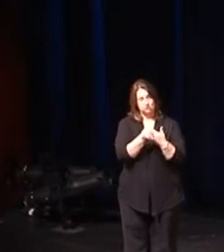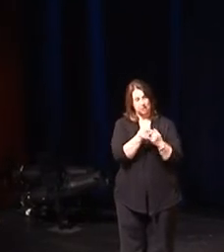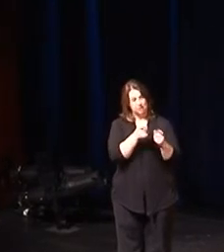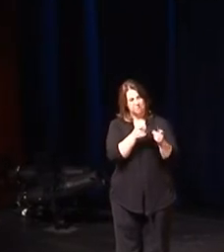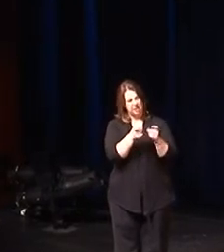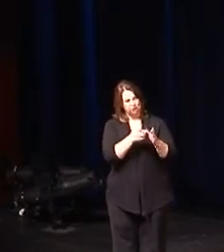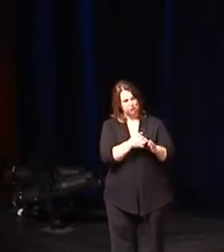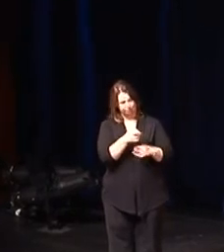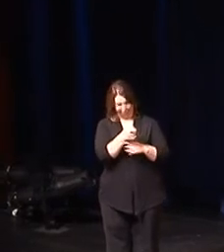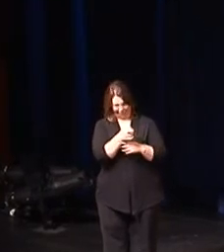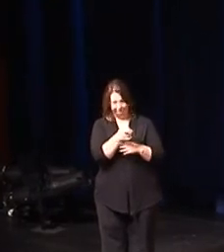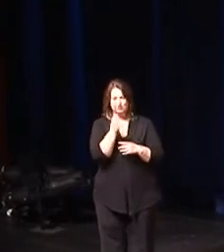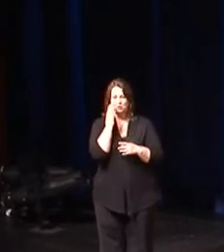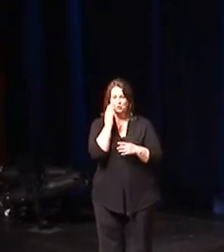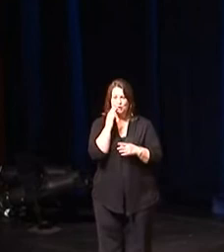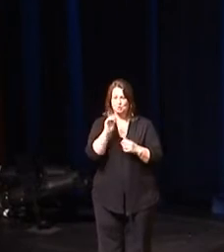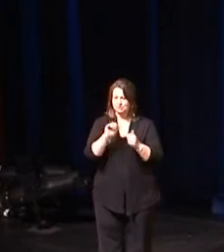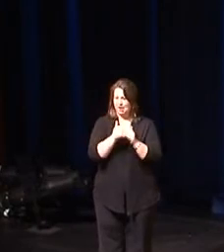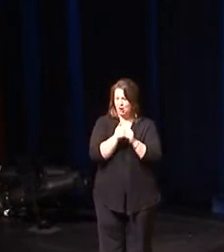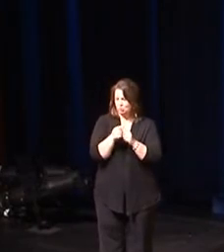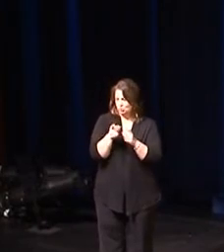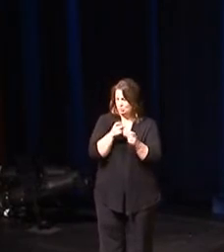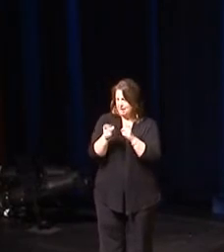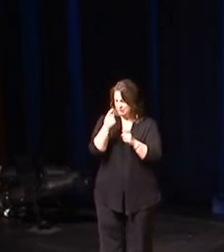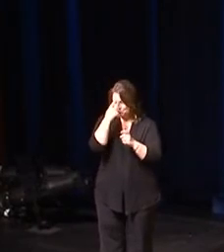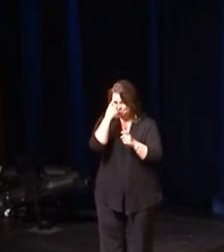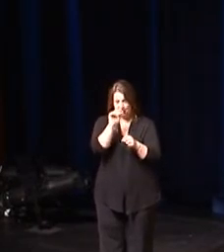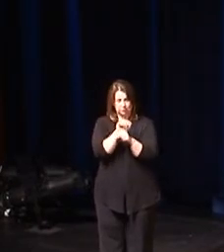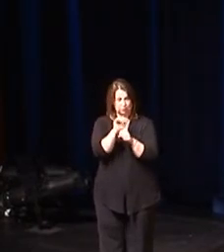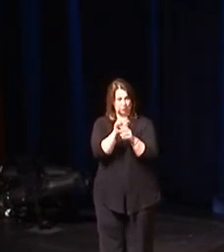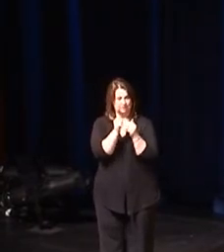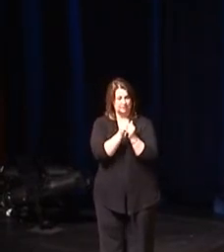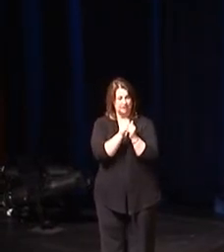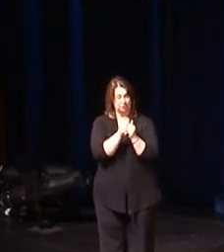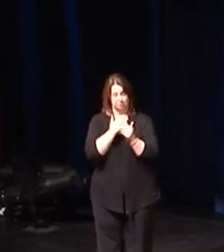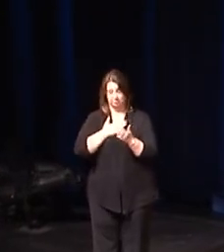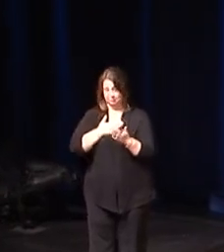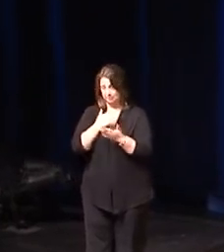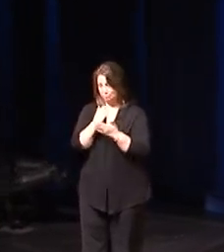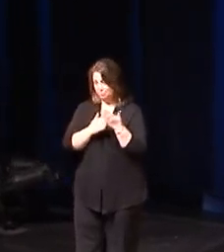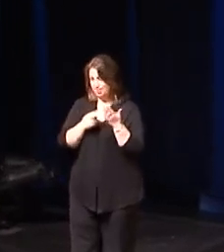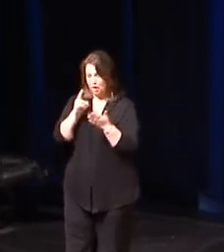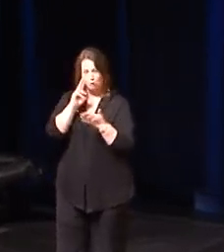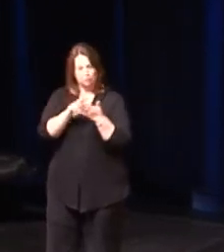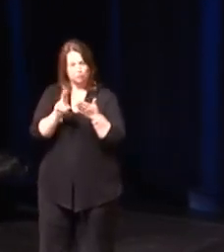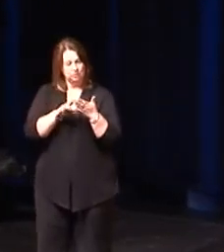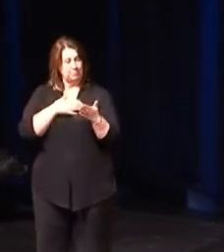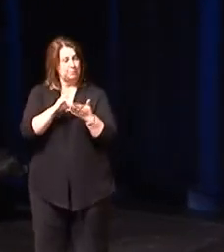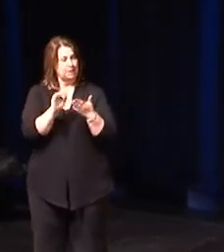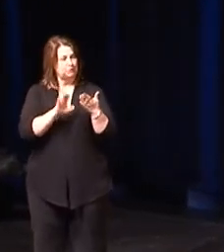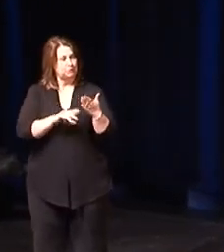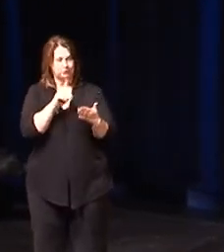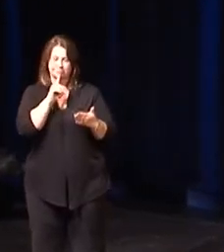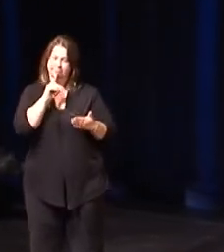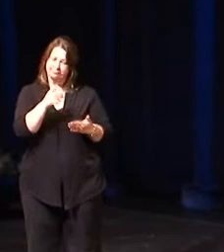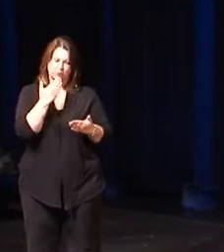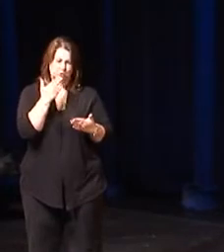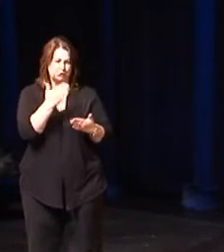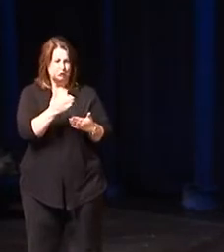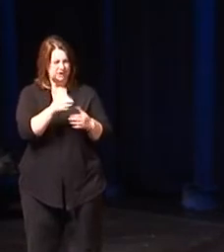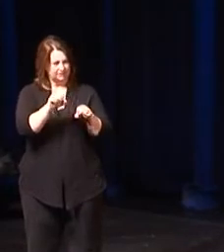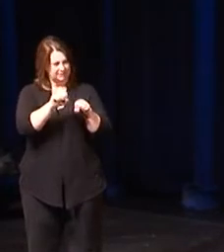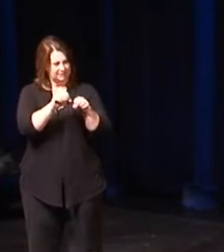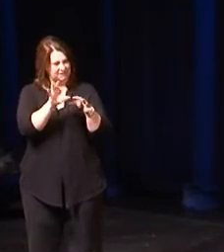how to have those minds work together. Like in some of my research, my students are very, very good at doing the